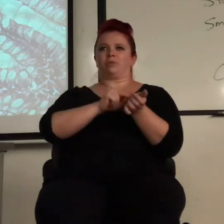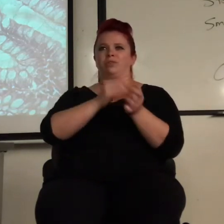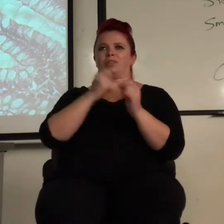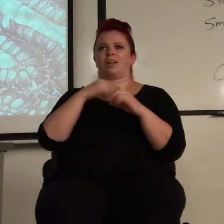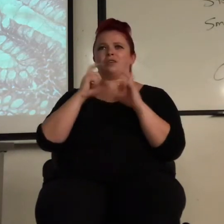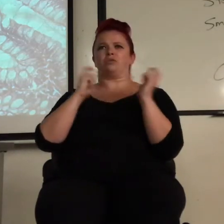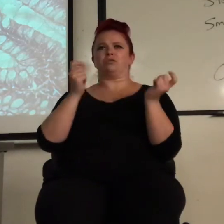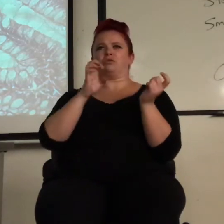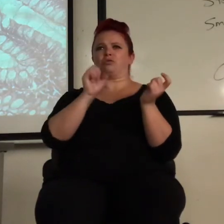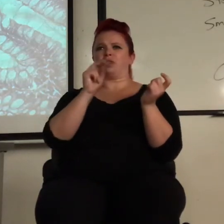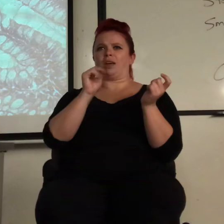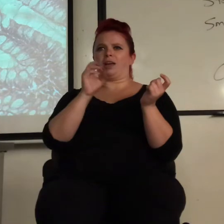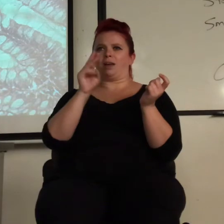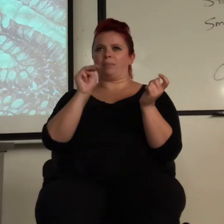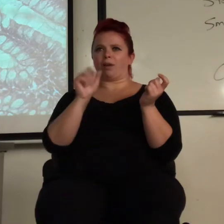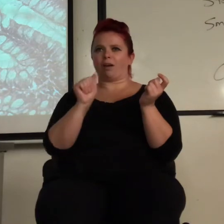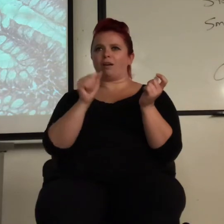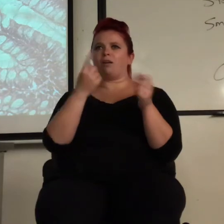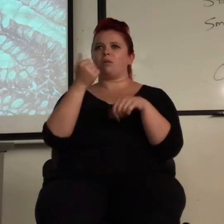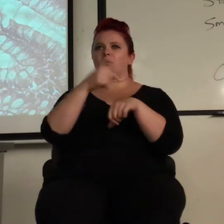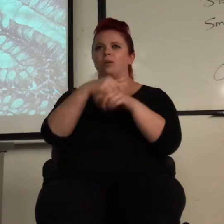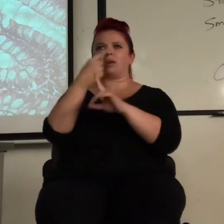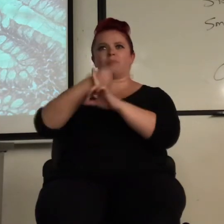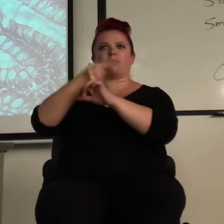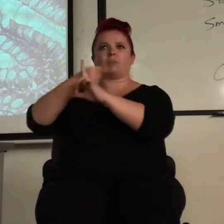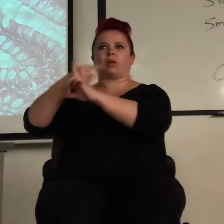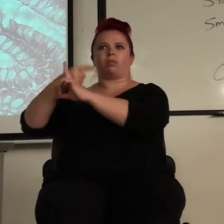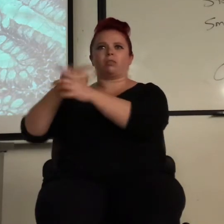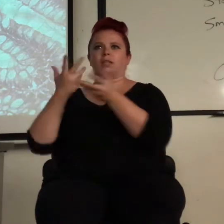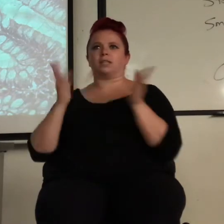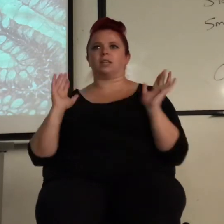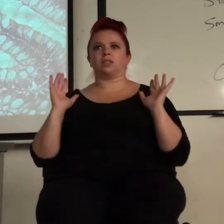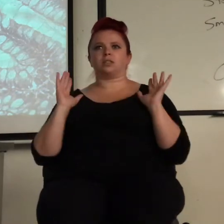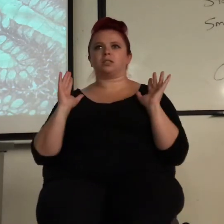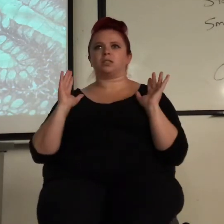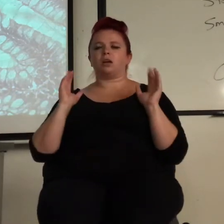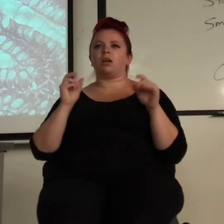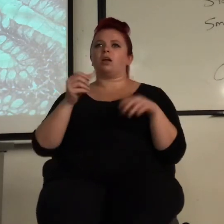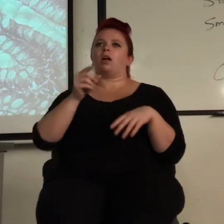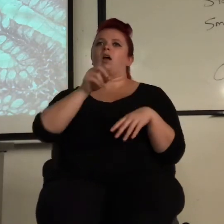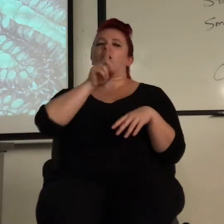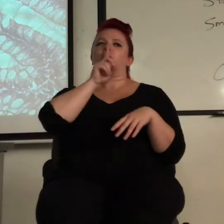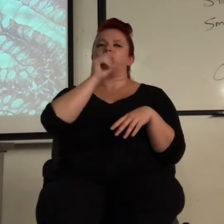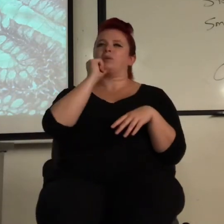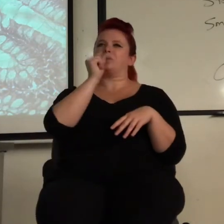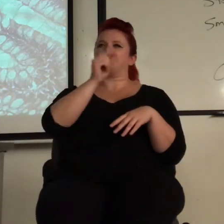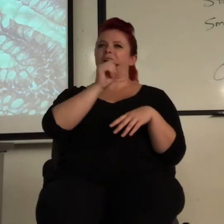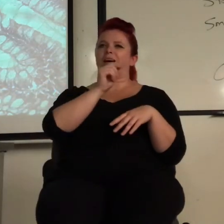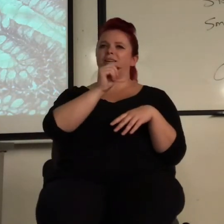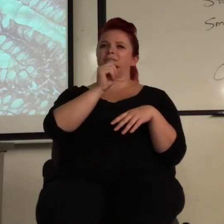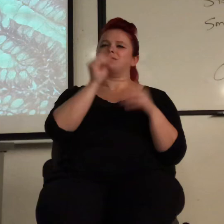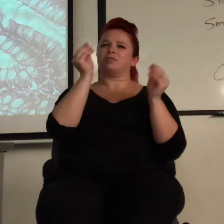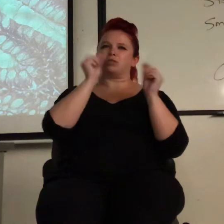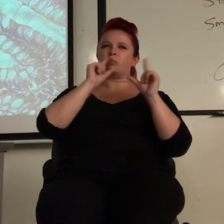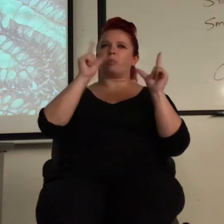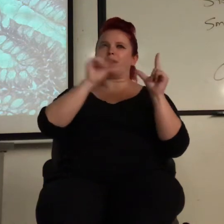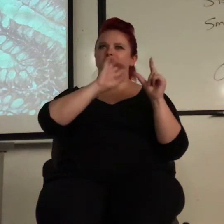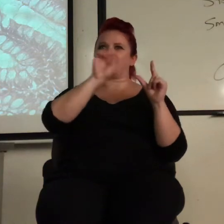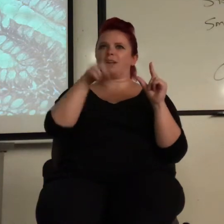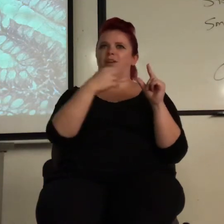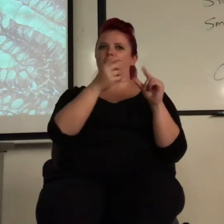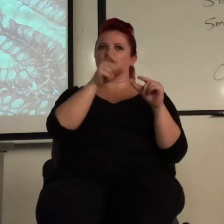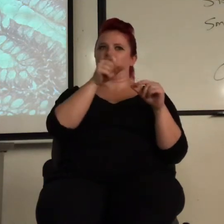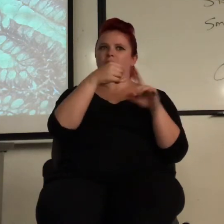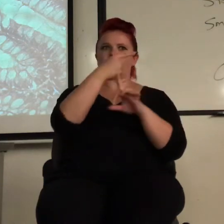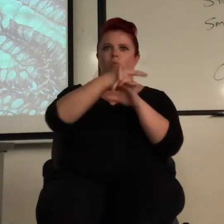month. And the remarkable thing about that case is not that he needed the enemas only once a month. It was that he kept it a secret from his family